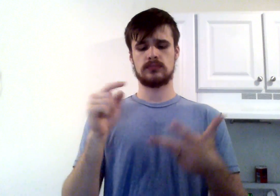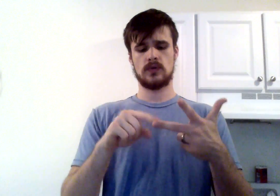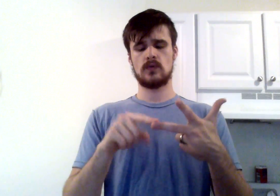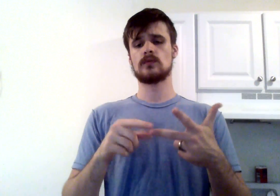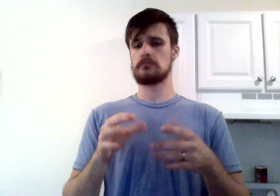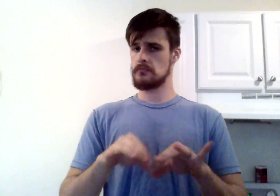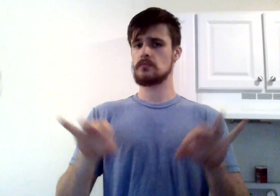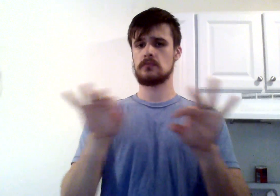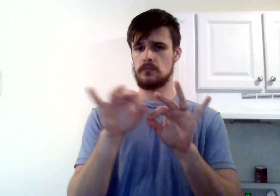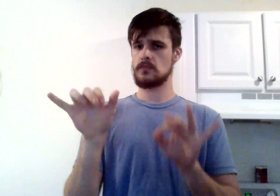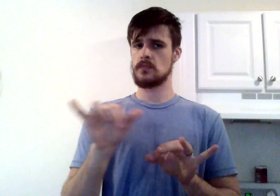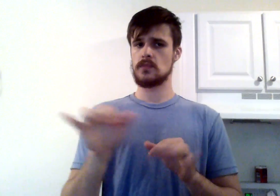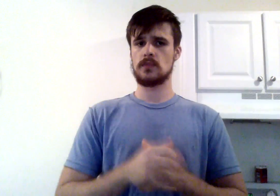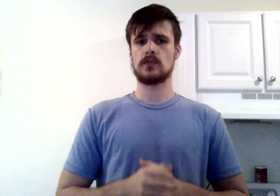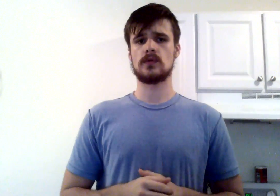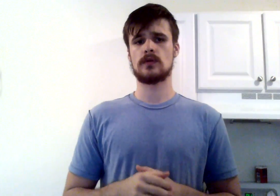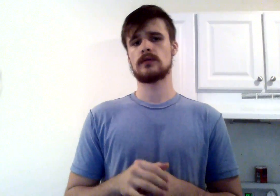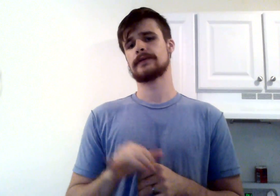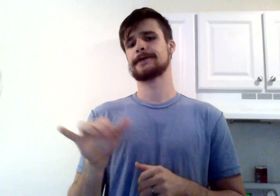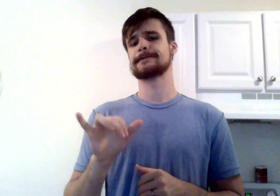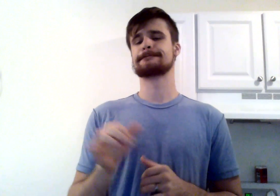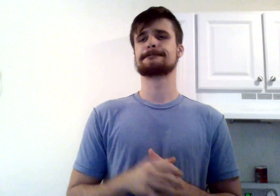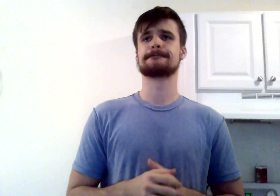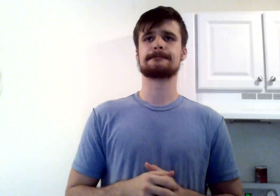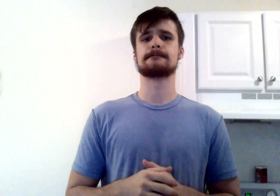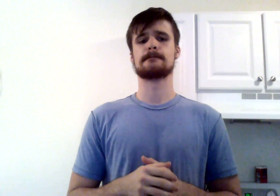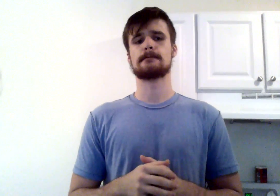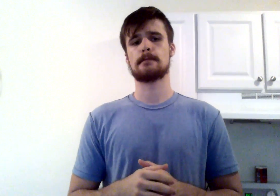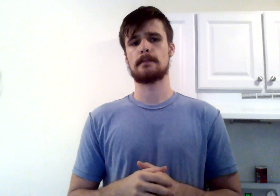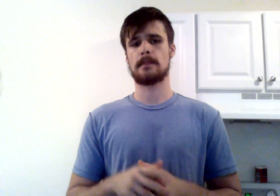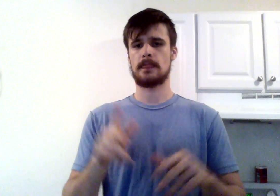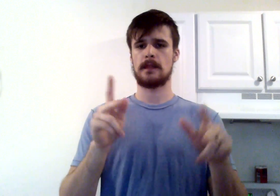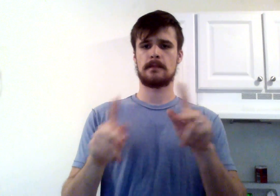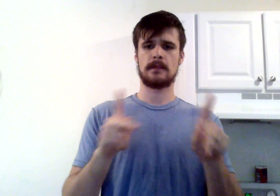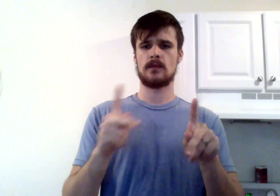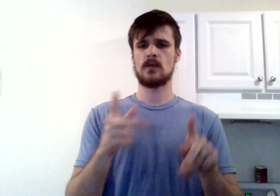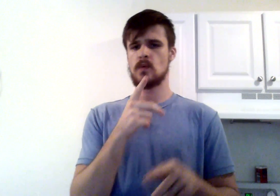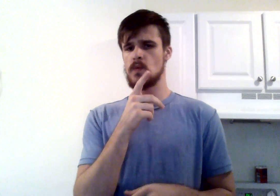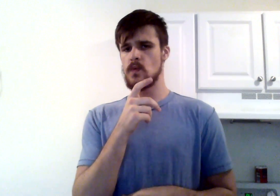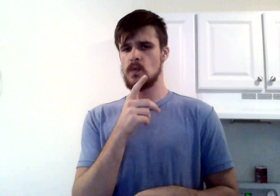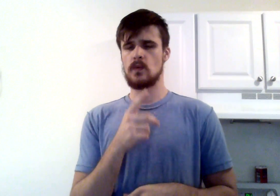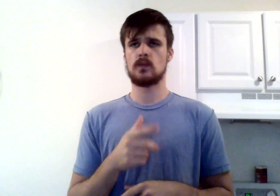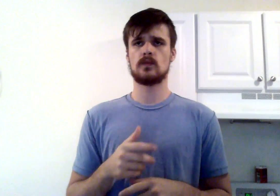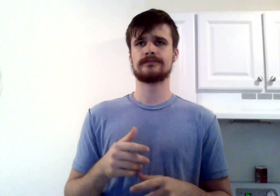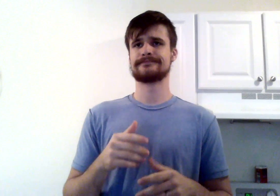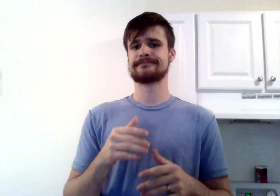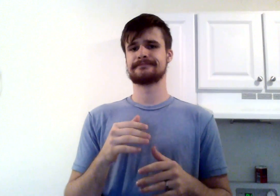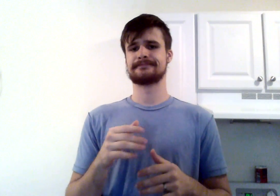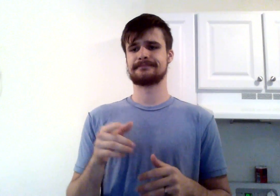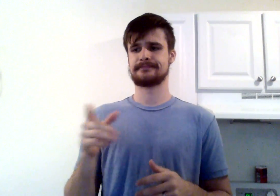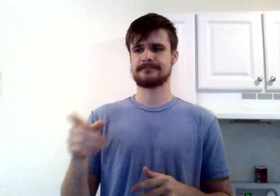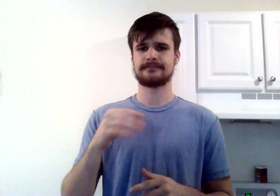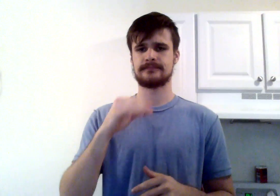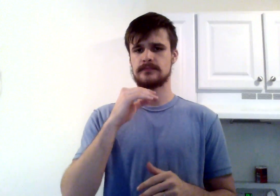in conversation. People who speak all on one note are really quite hard to listen to if they don't have any prosody at